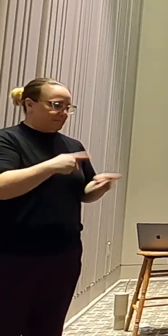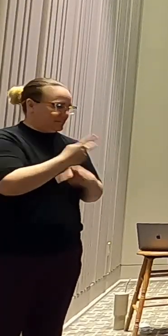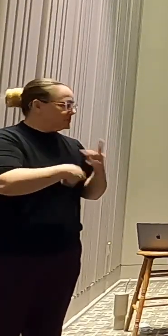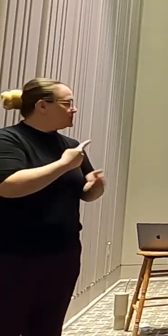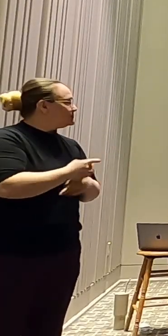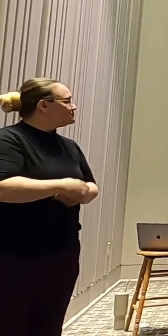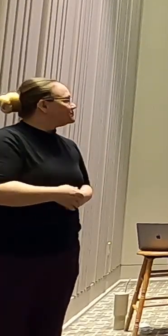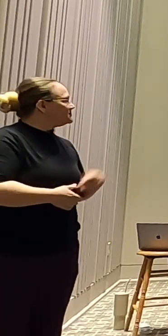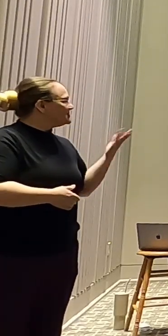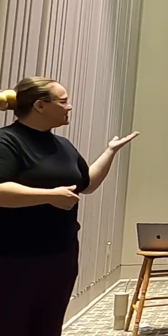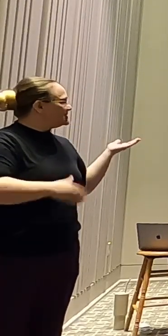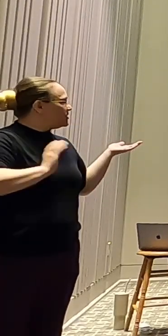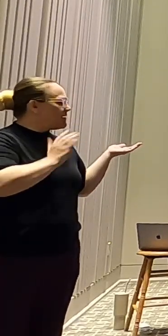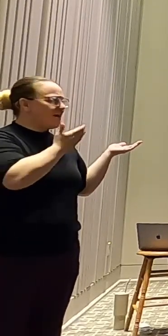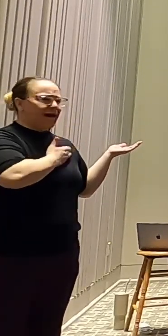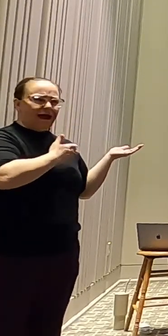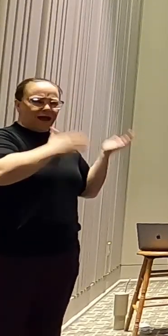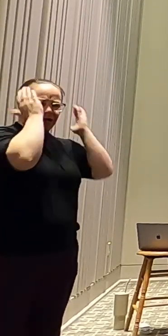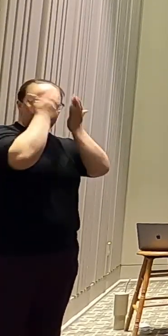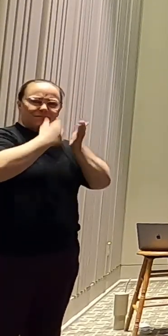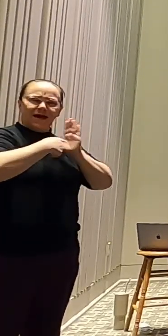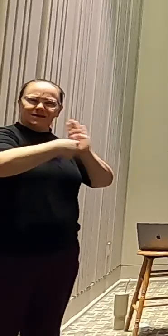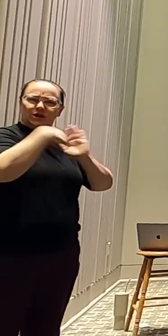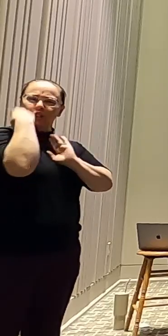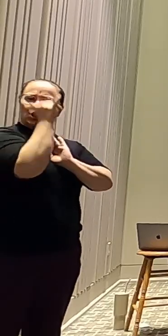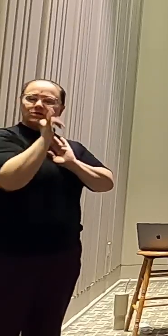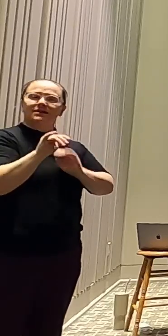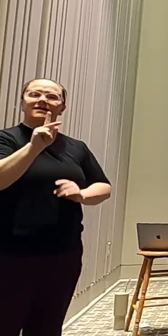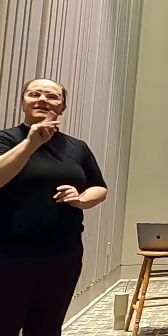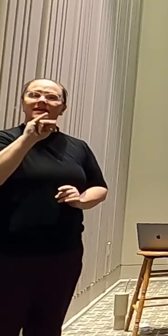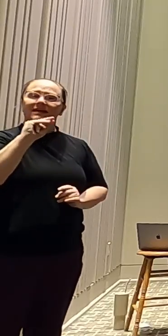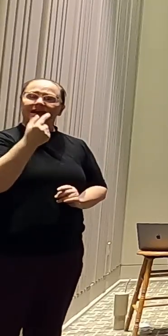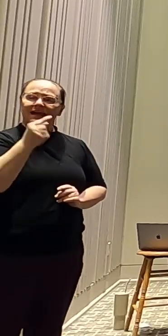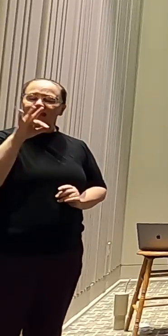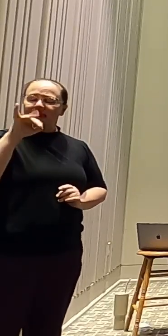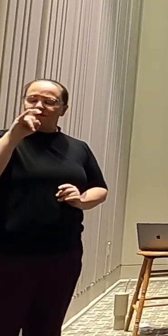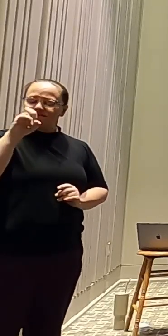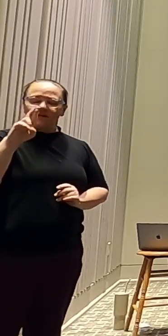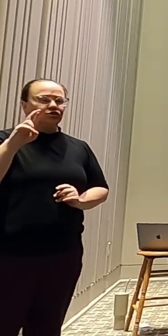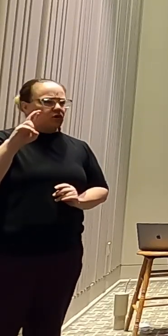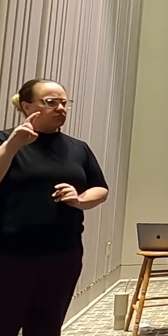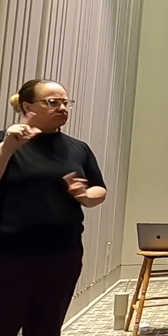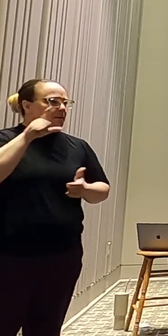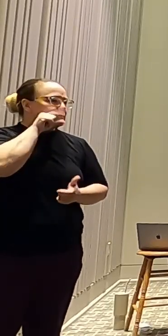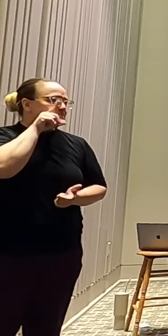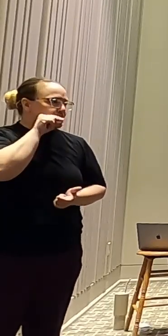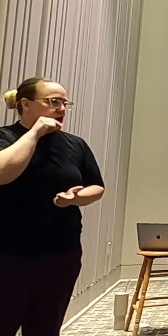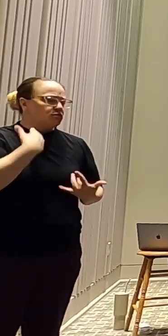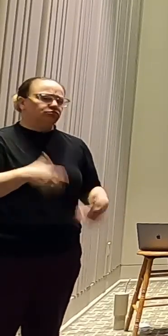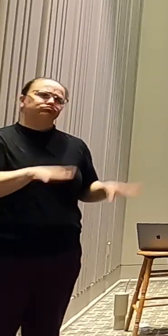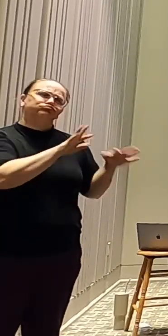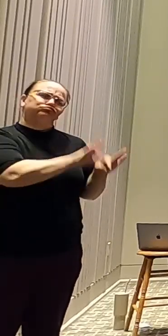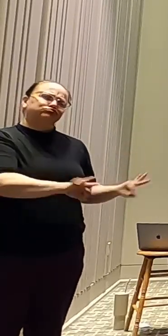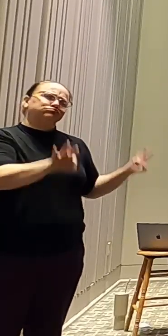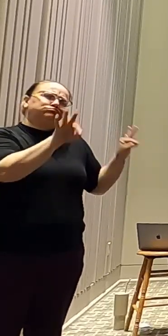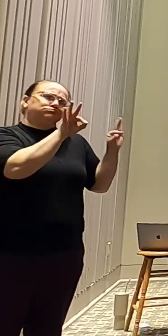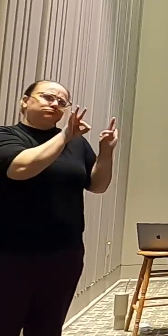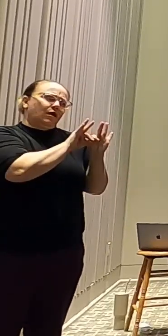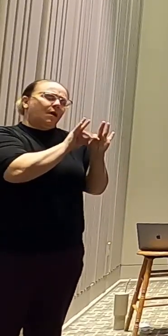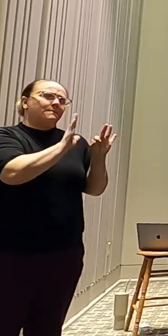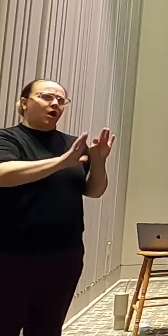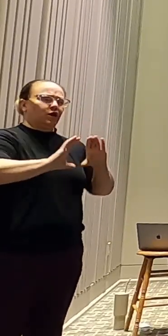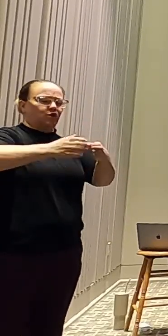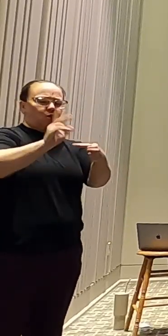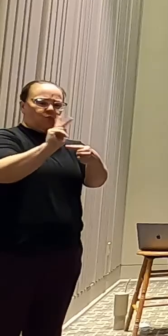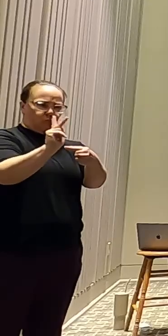a kingfisher. A kingfisher is a significant bird in the Kwakiwak mythology, art, and clan identities. It's